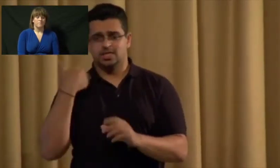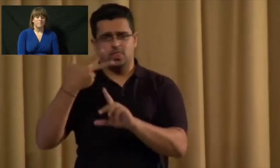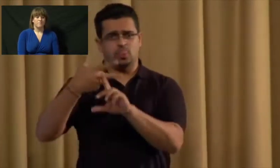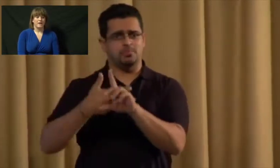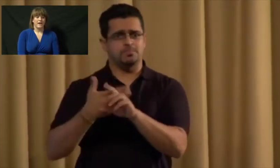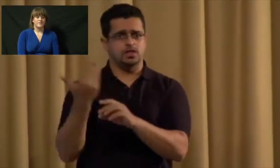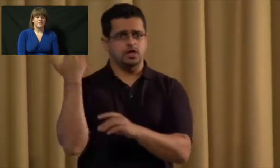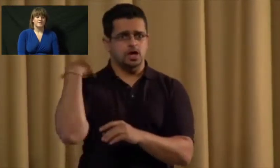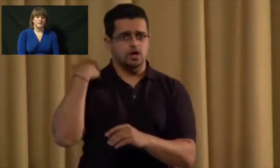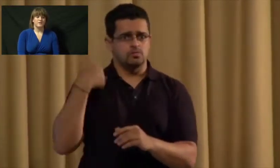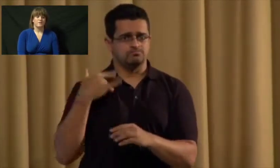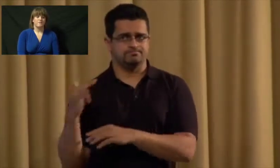But I have to continue to